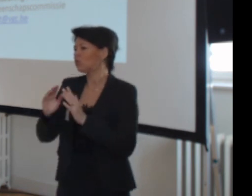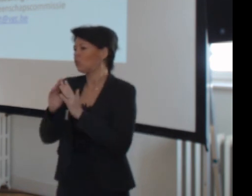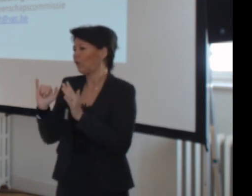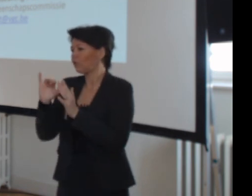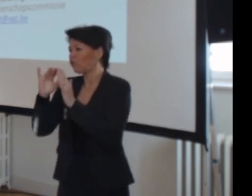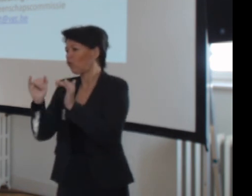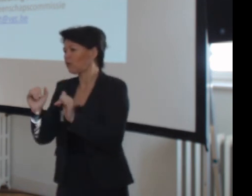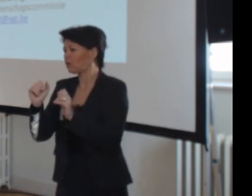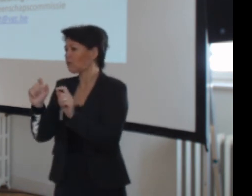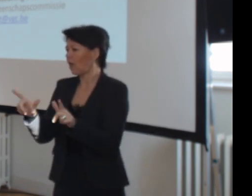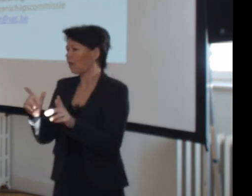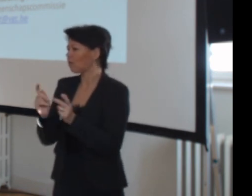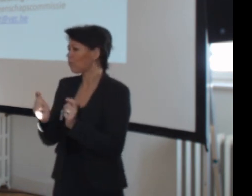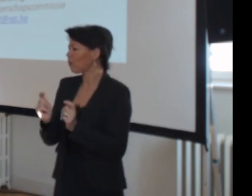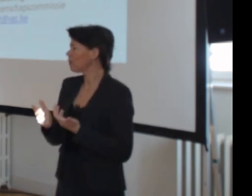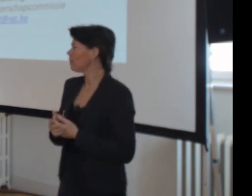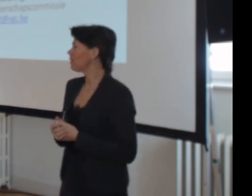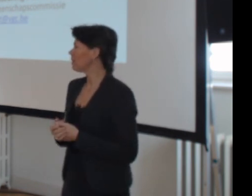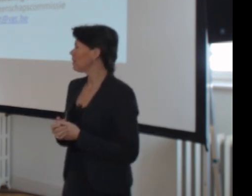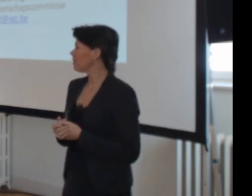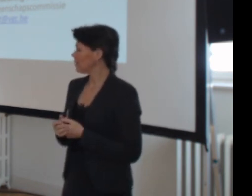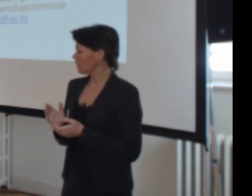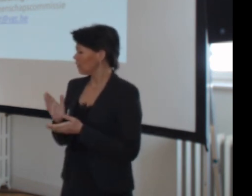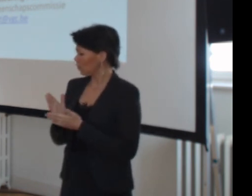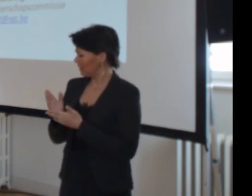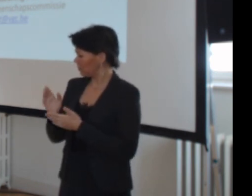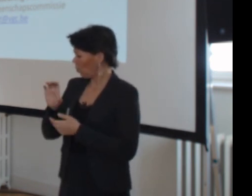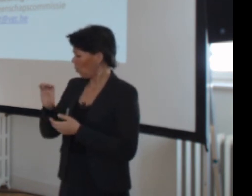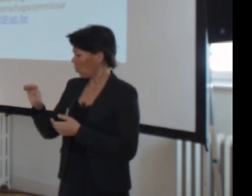a certain point, I referred to